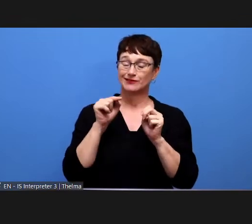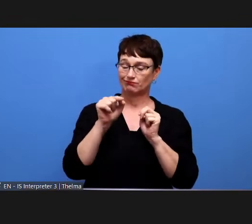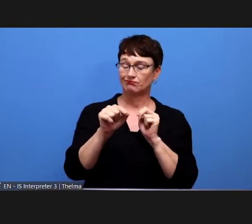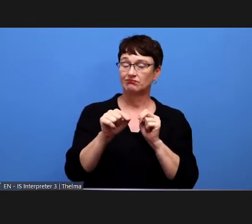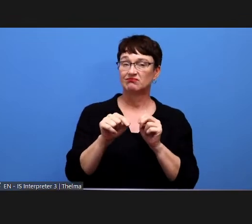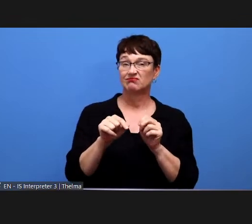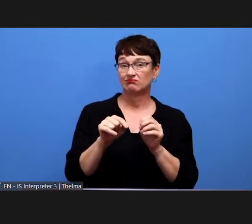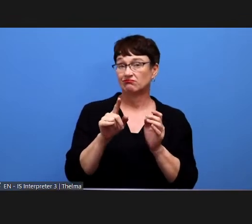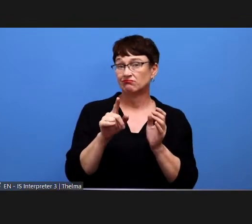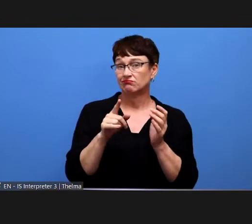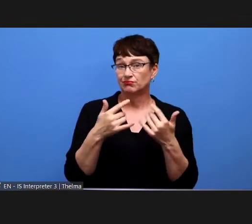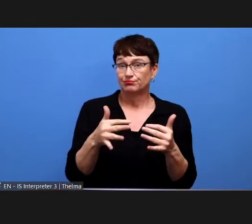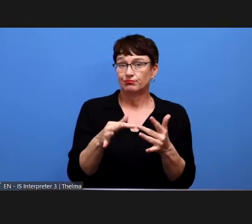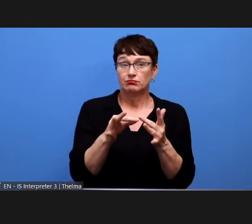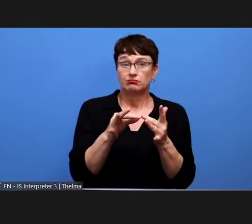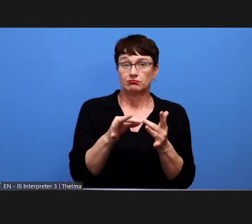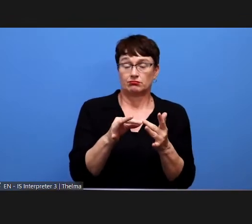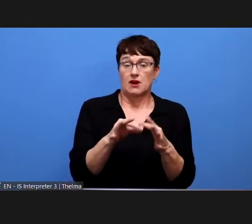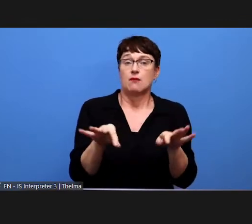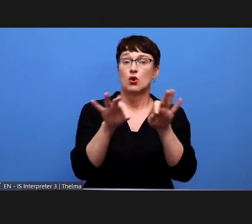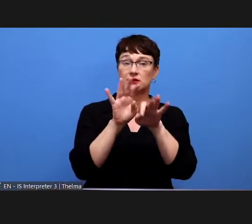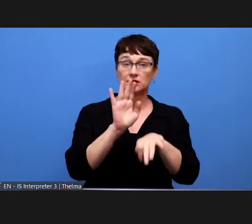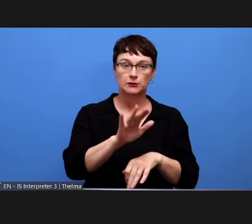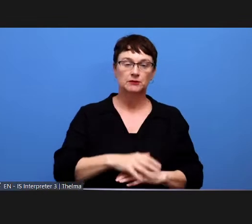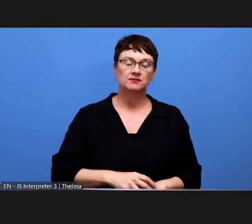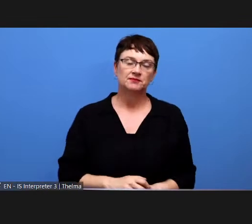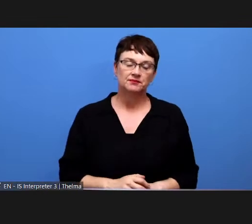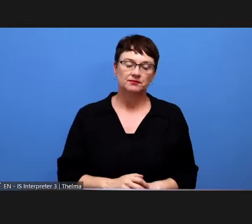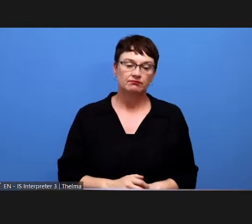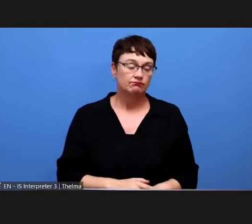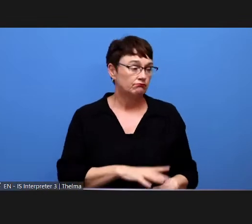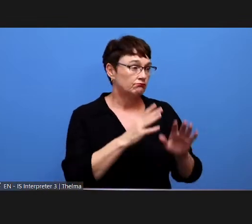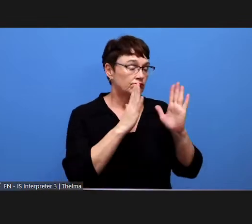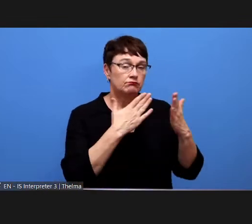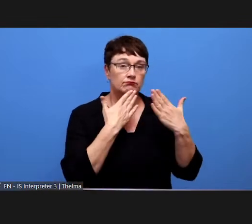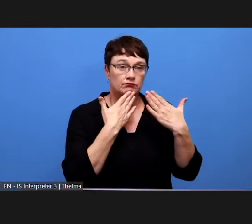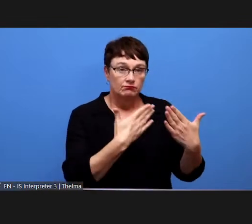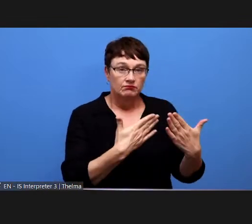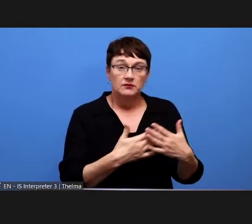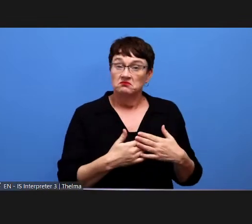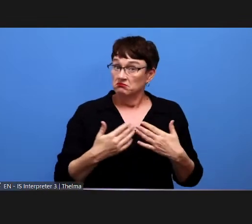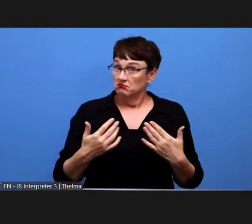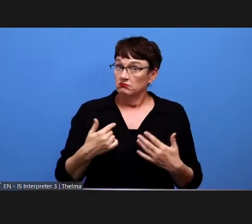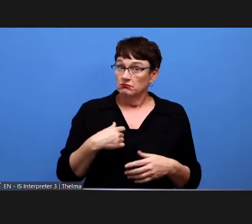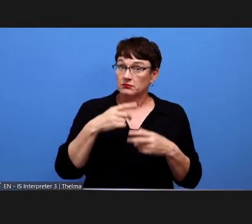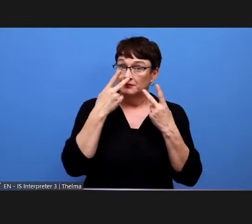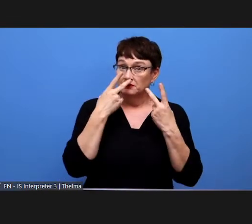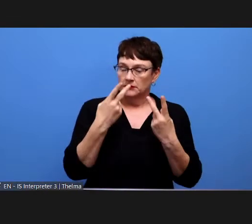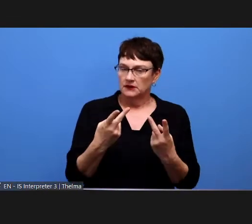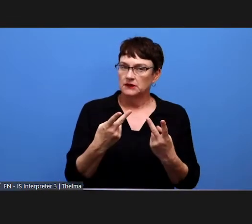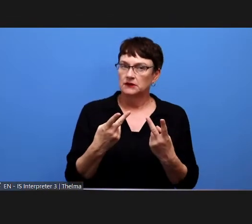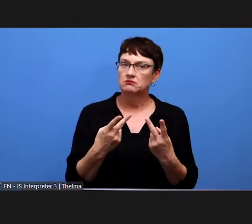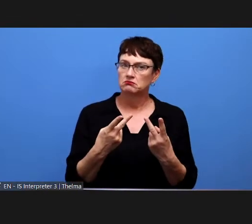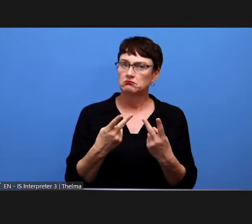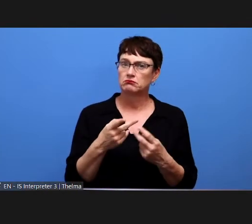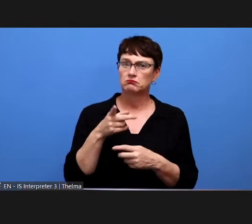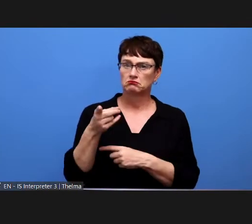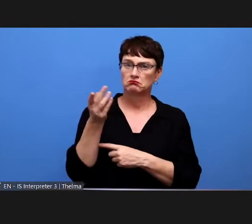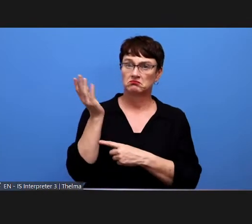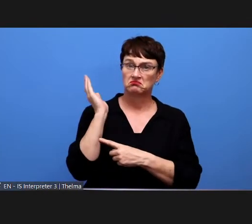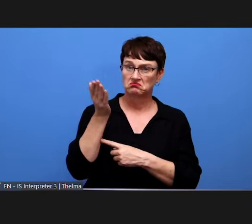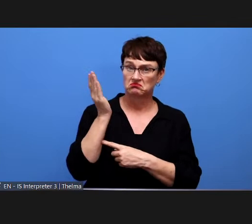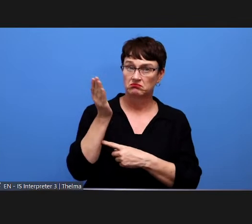Thank you, Linus. I think we've seen a very clear narrative emerge from those discussions, in